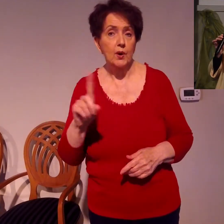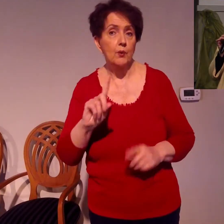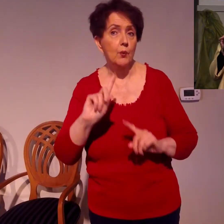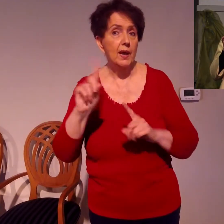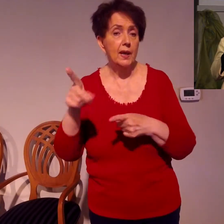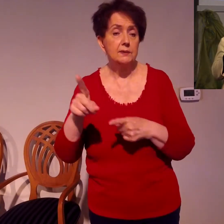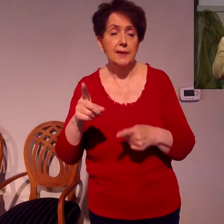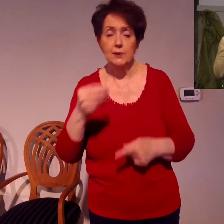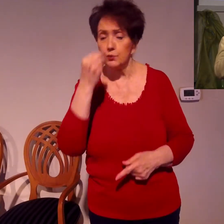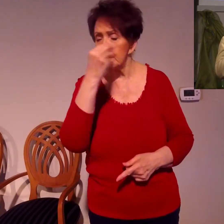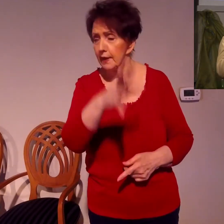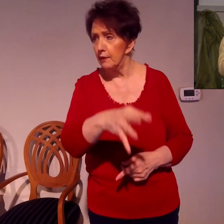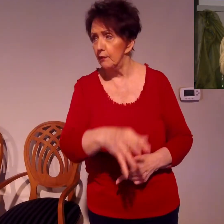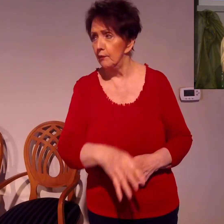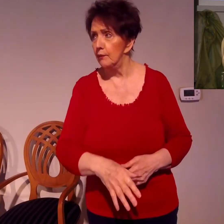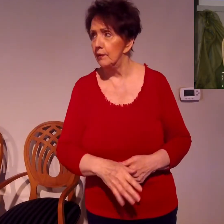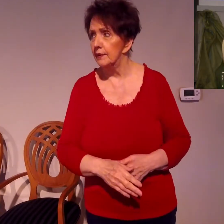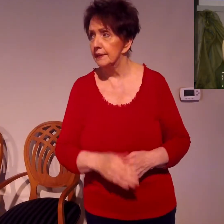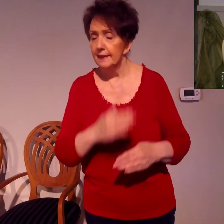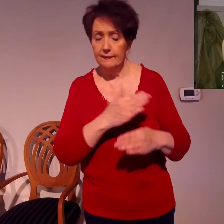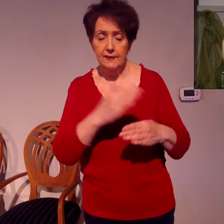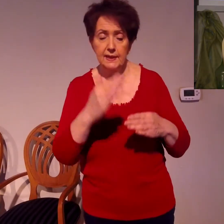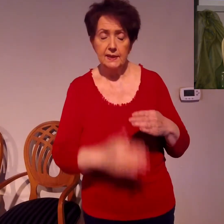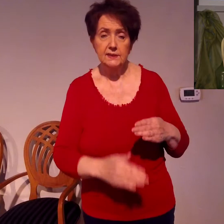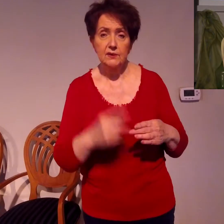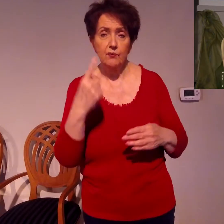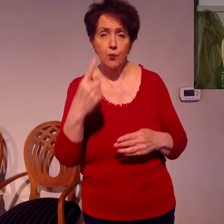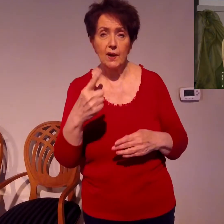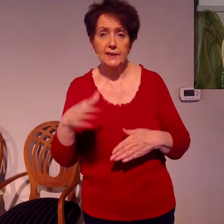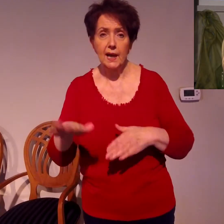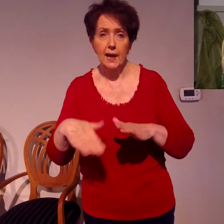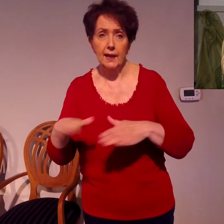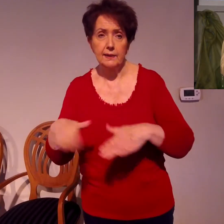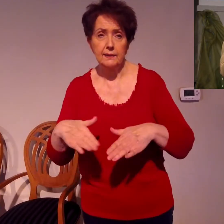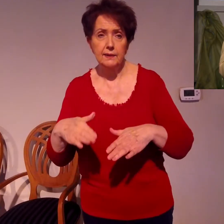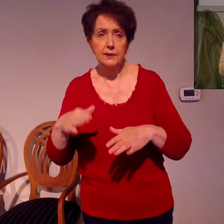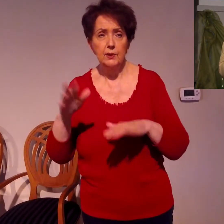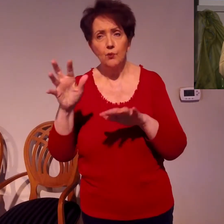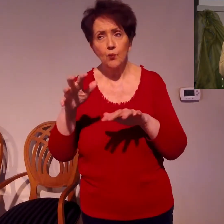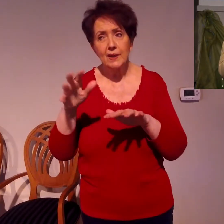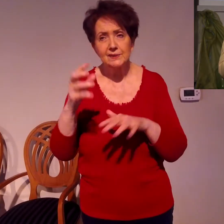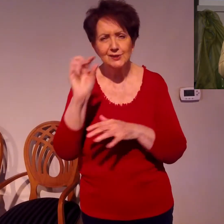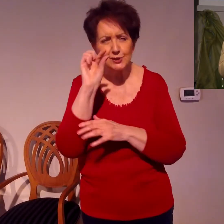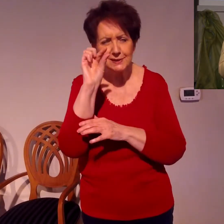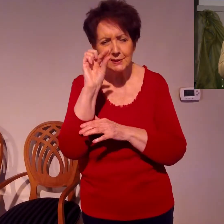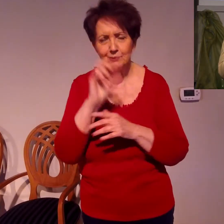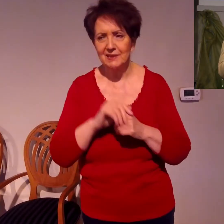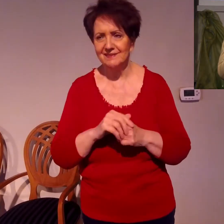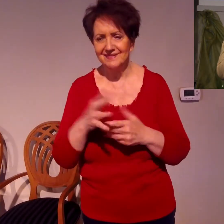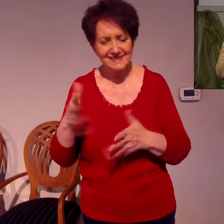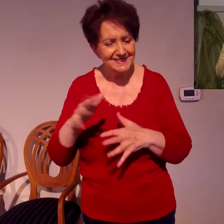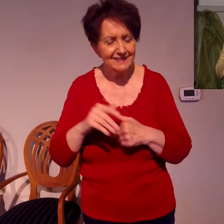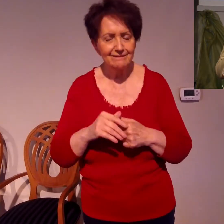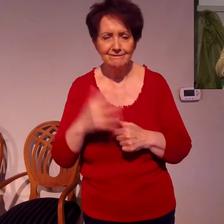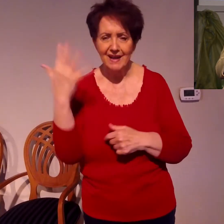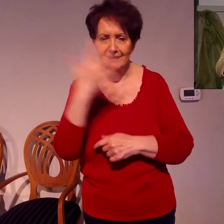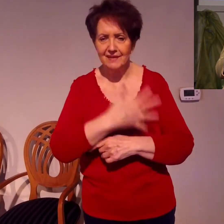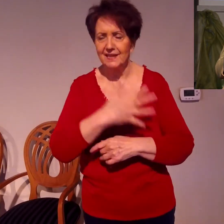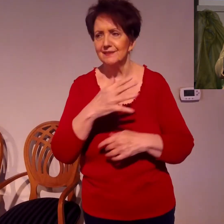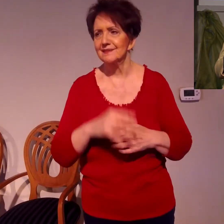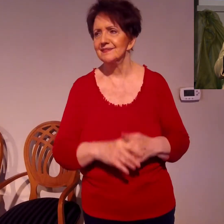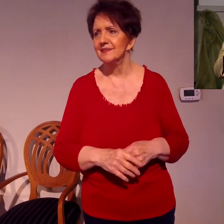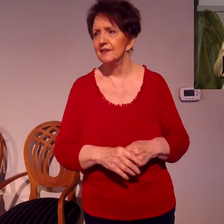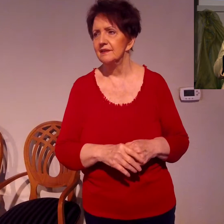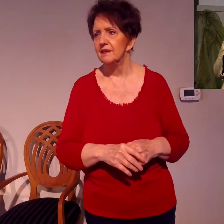care. At the end of one hike, we got a few raindrops on our head. That was it for 5 days.